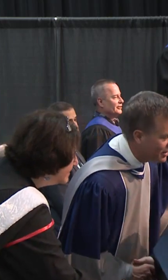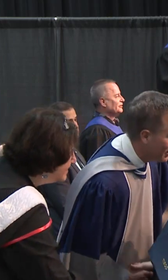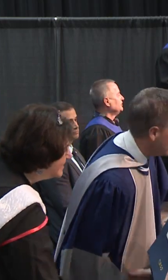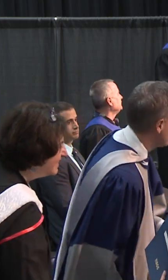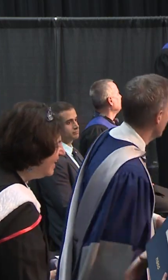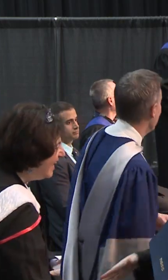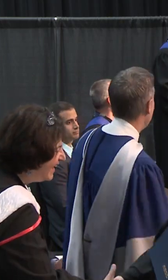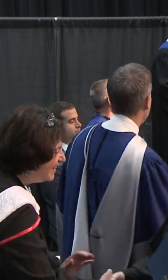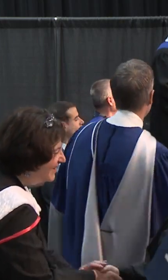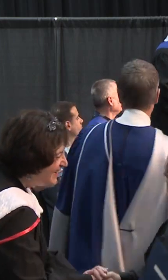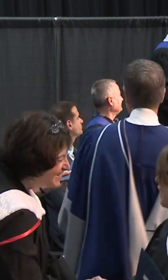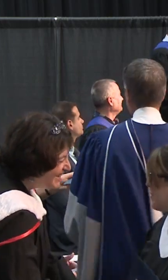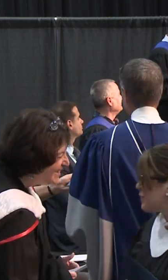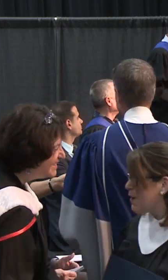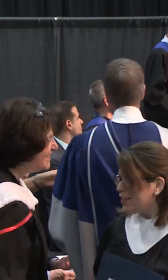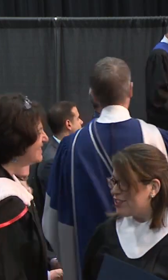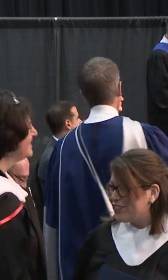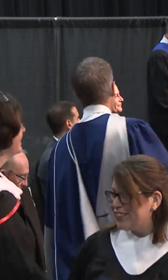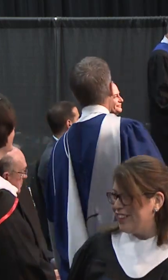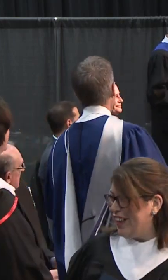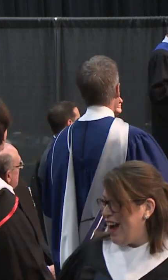Kayla Nickerson.